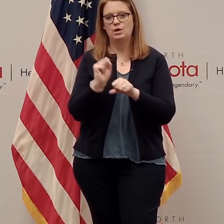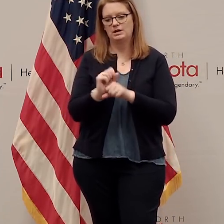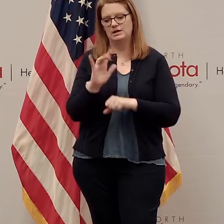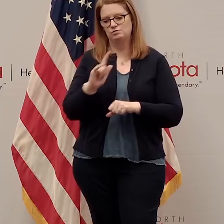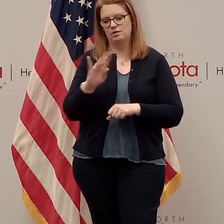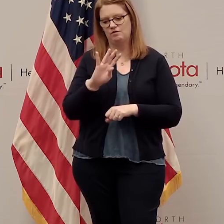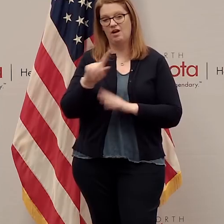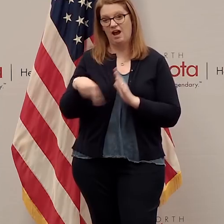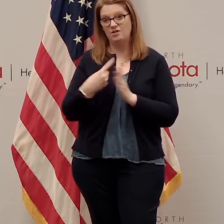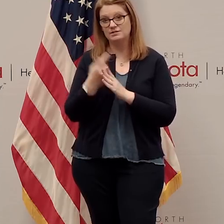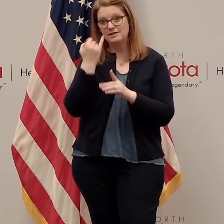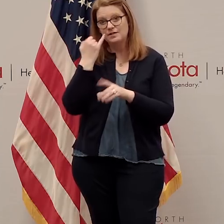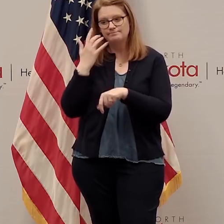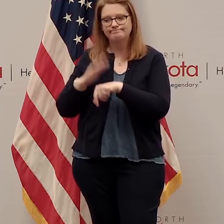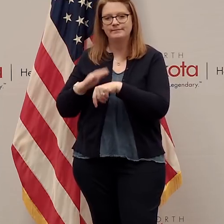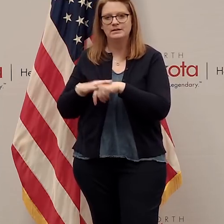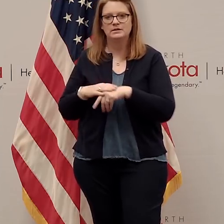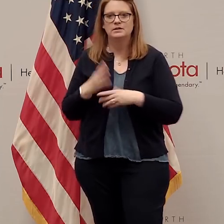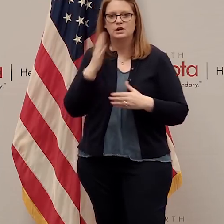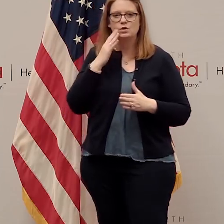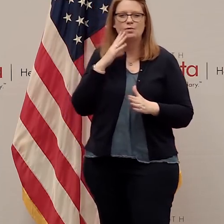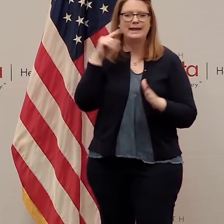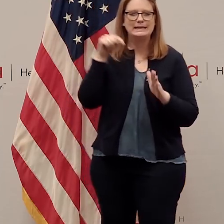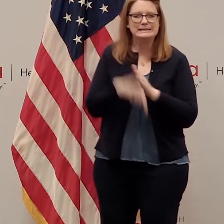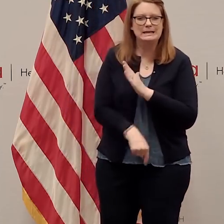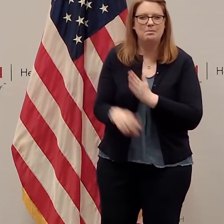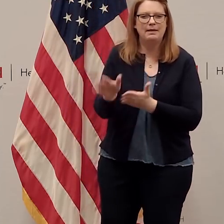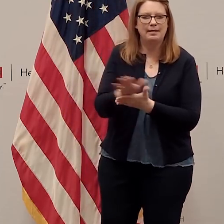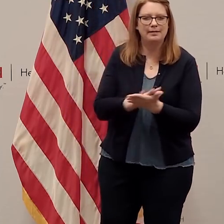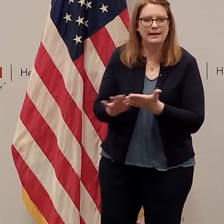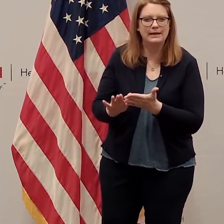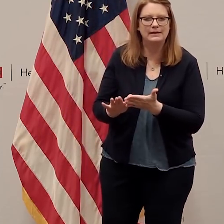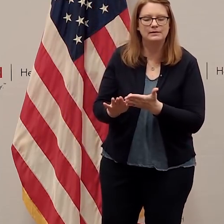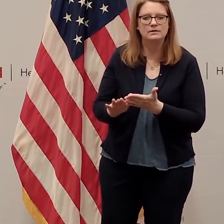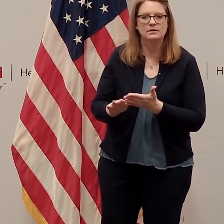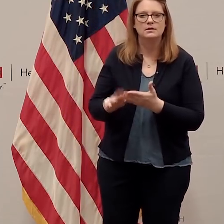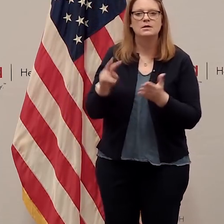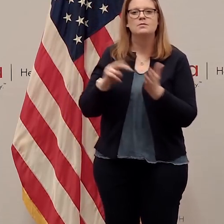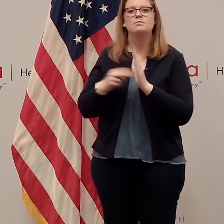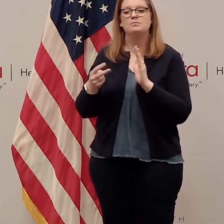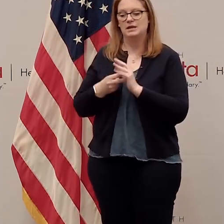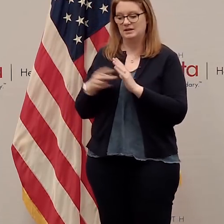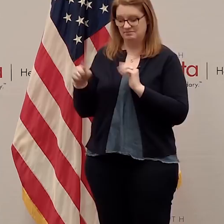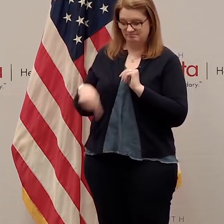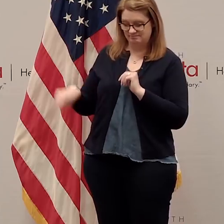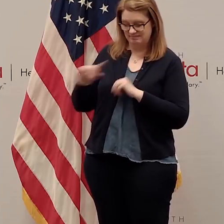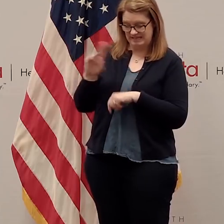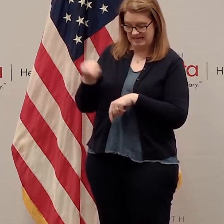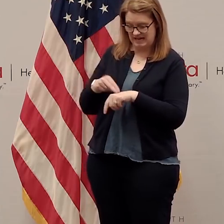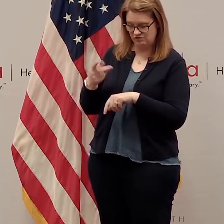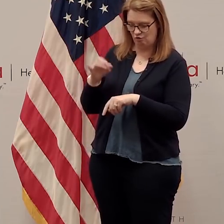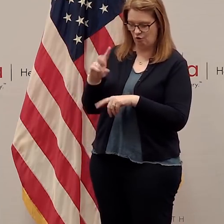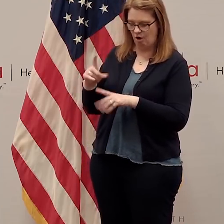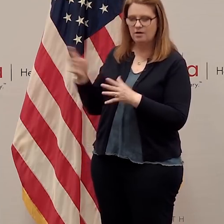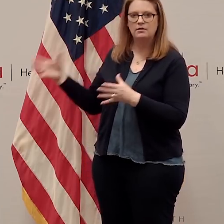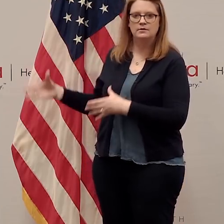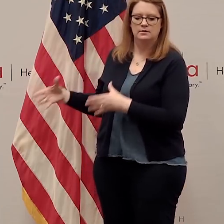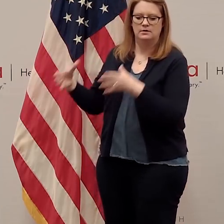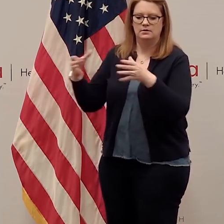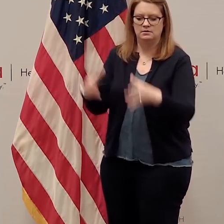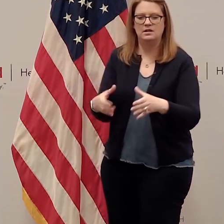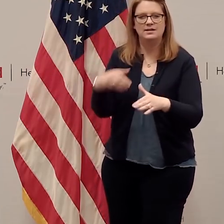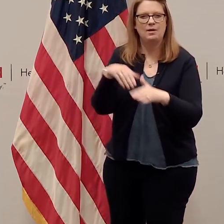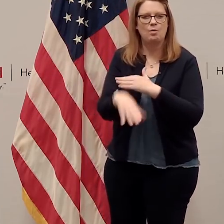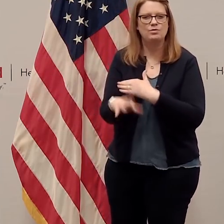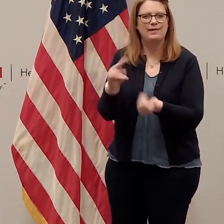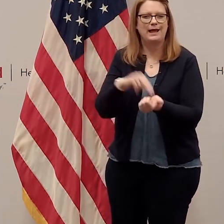they need to be called up for what we call the deep clean mission, which we would bring in Guard members to help clean a facility such as a